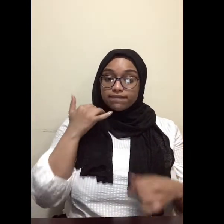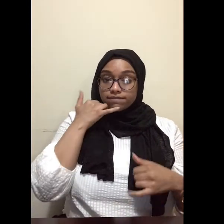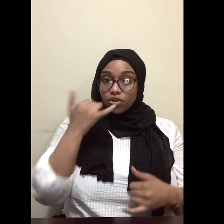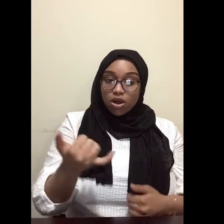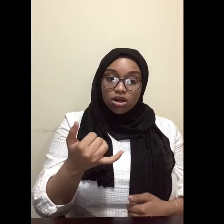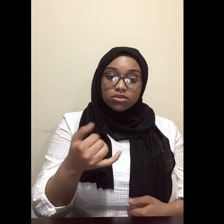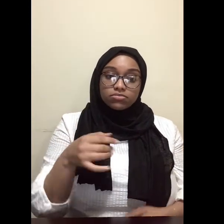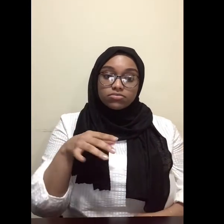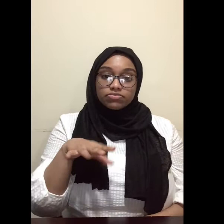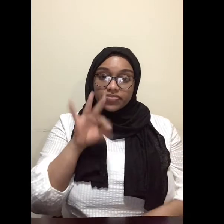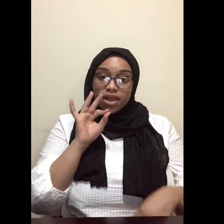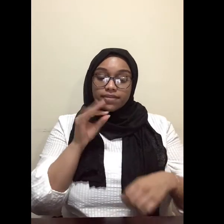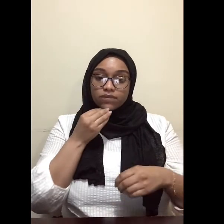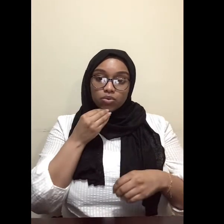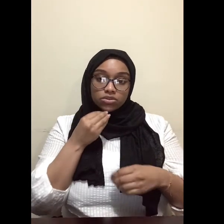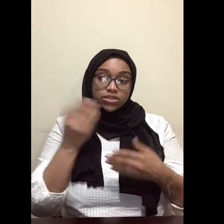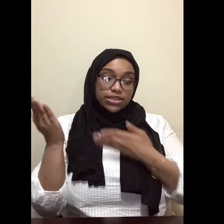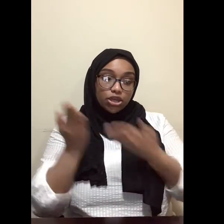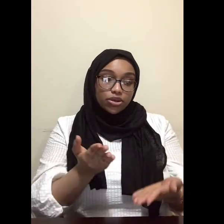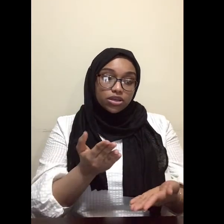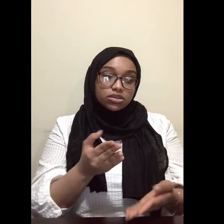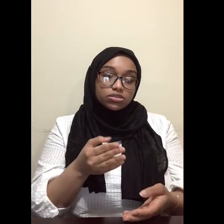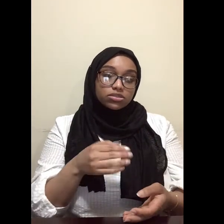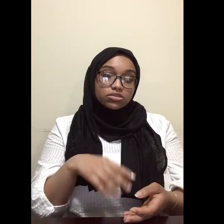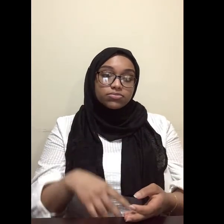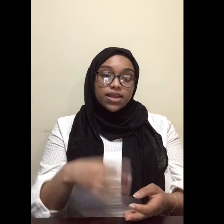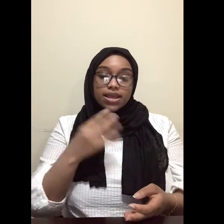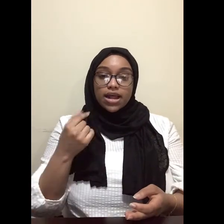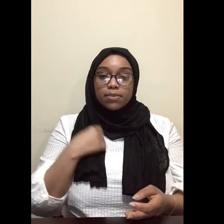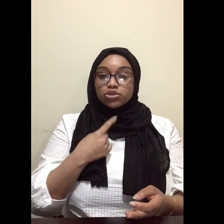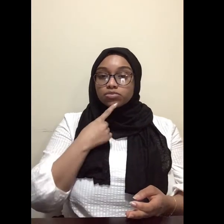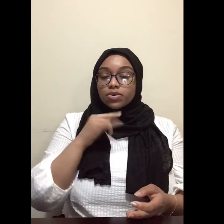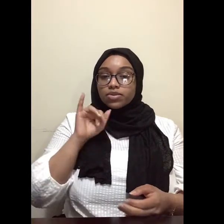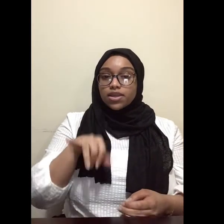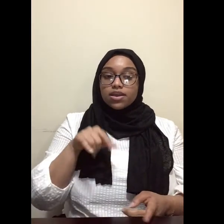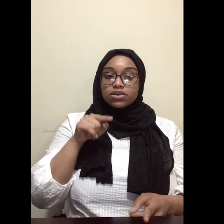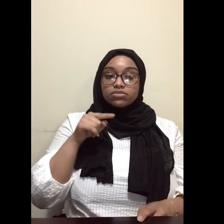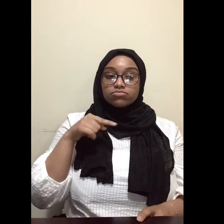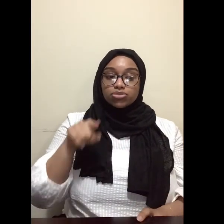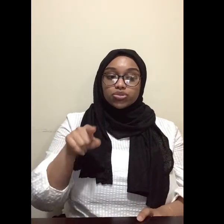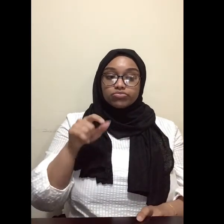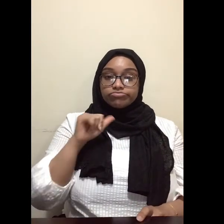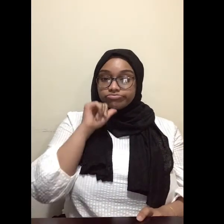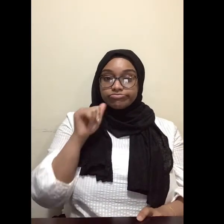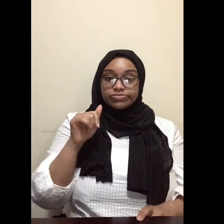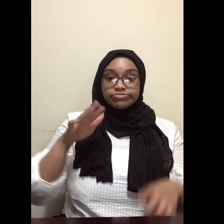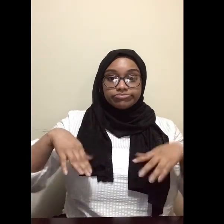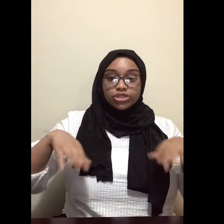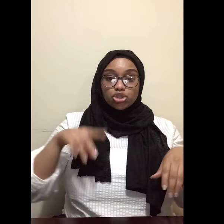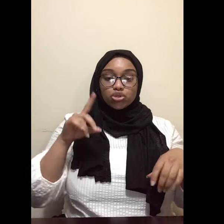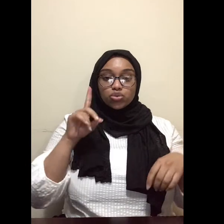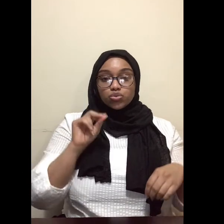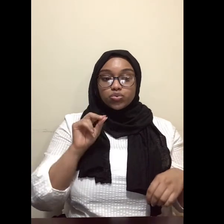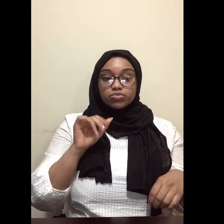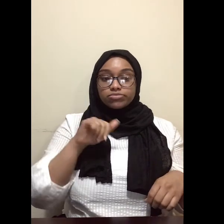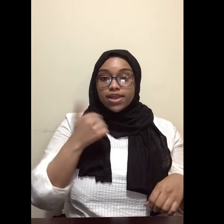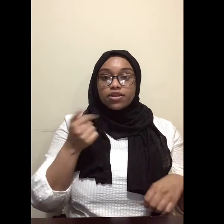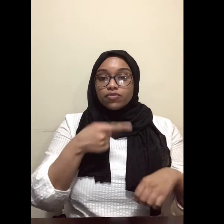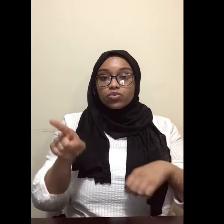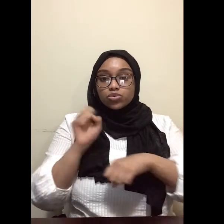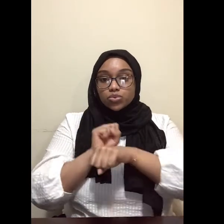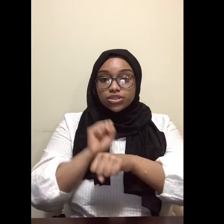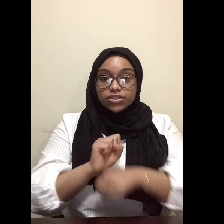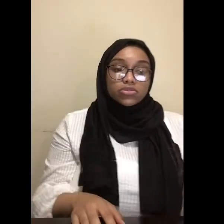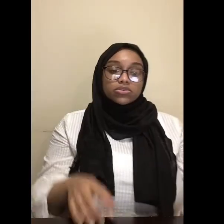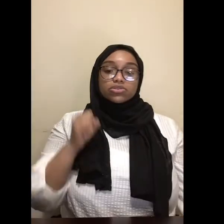they've been busy, maybe they've had personal things going on. It really doesn't matter why. Um,